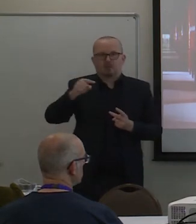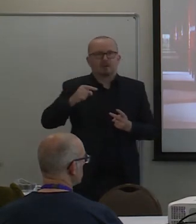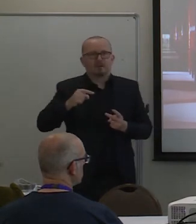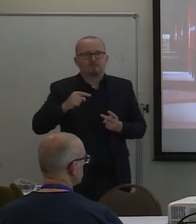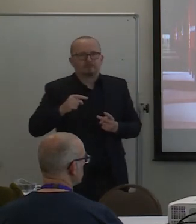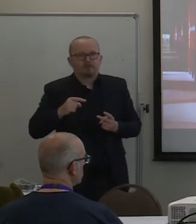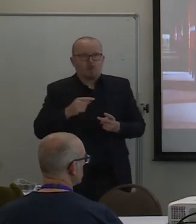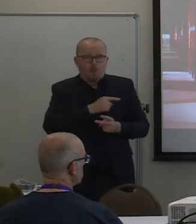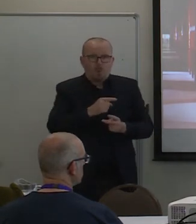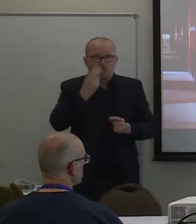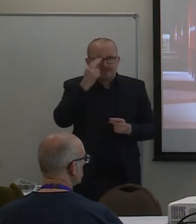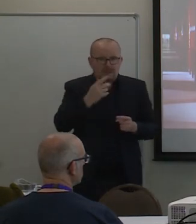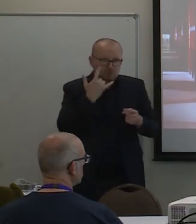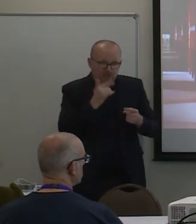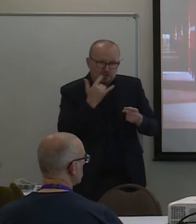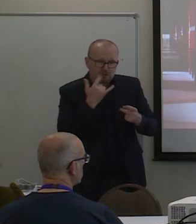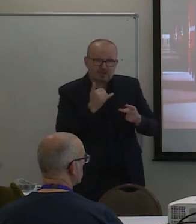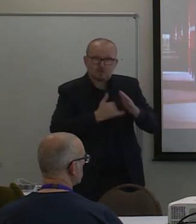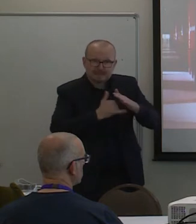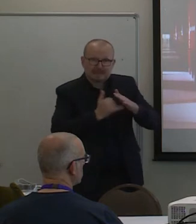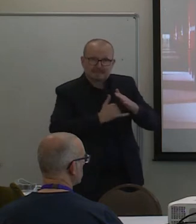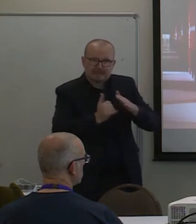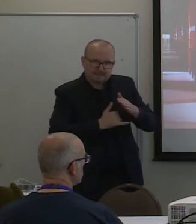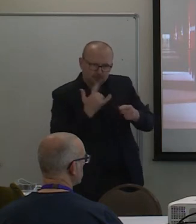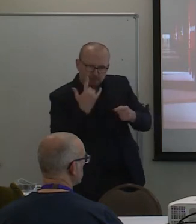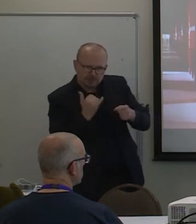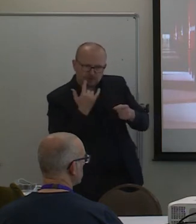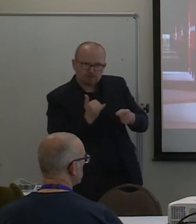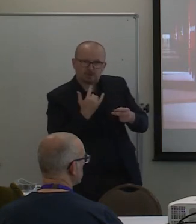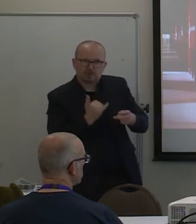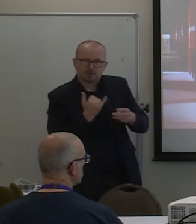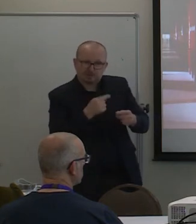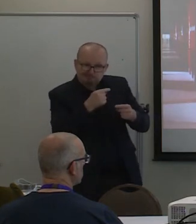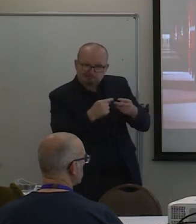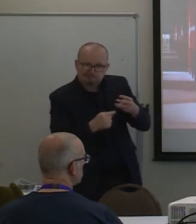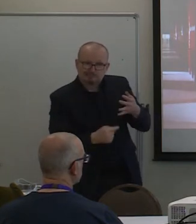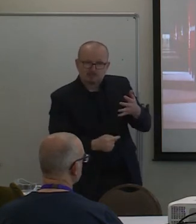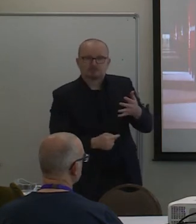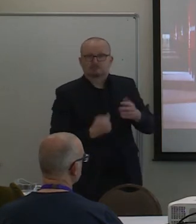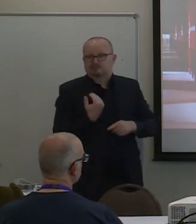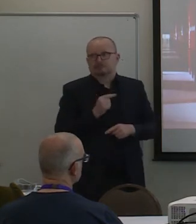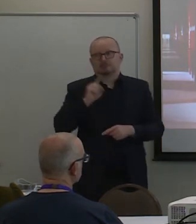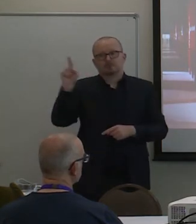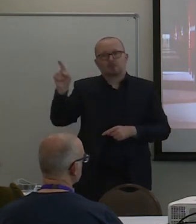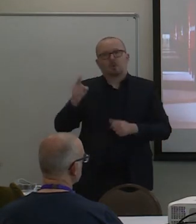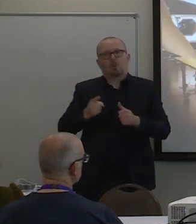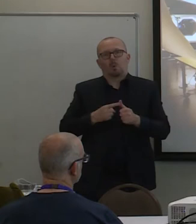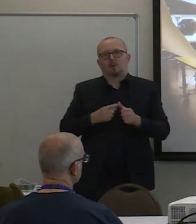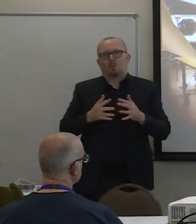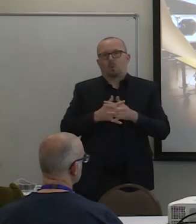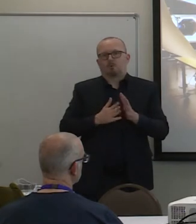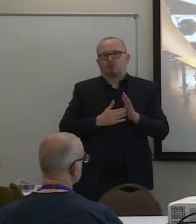checked every one of those names one by one as we scanned them. And more recently, I went up to Auckland Museum to go and lead their collection imaging